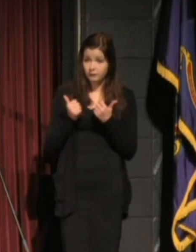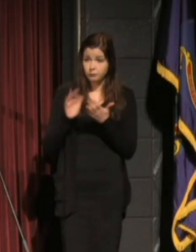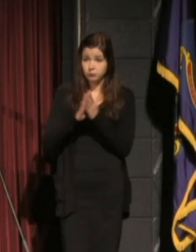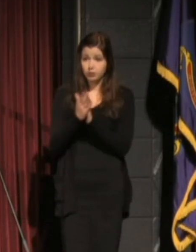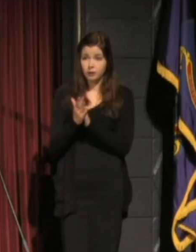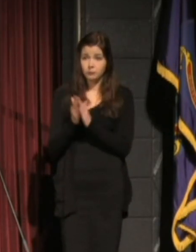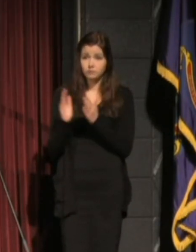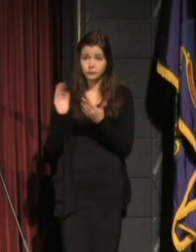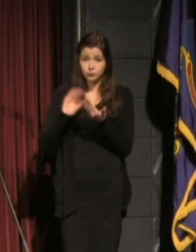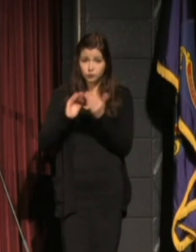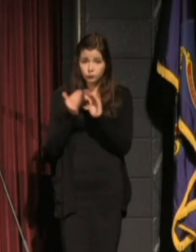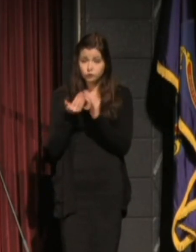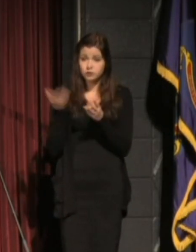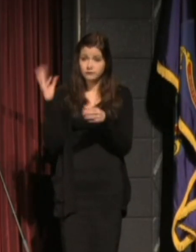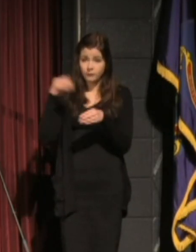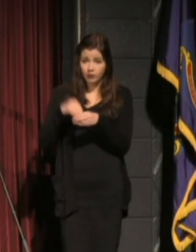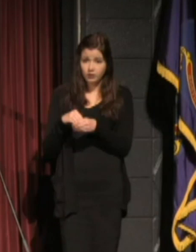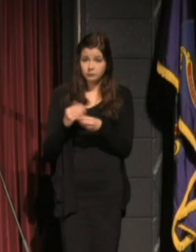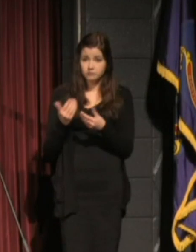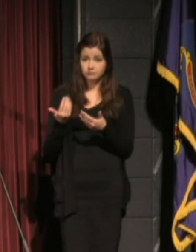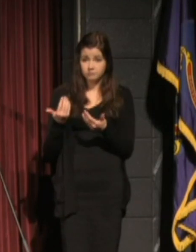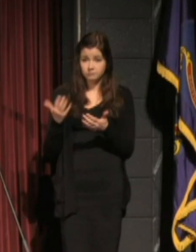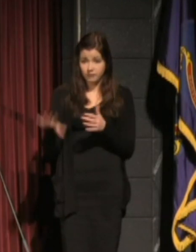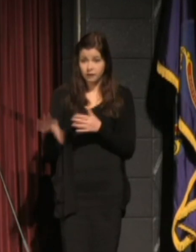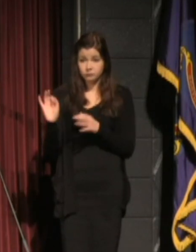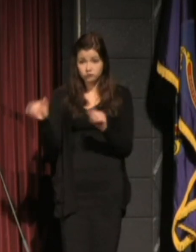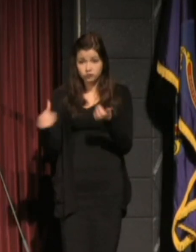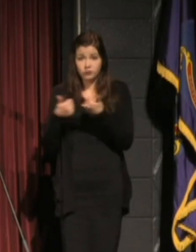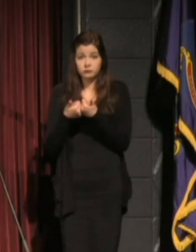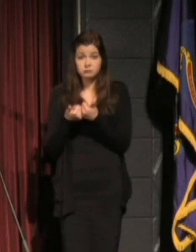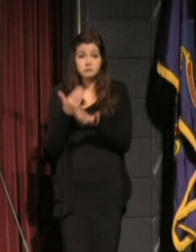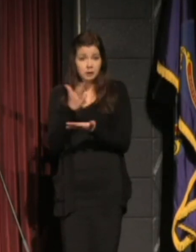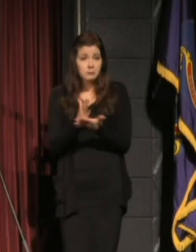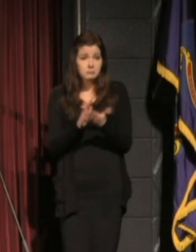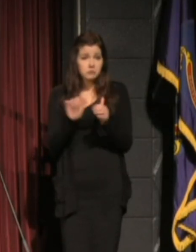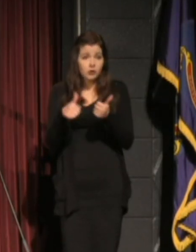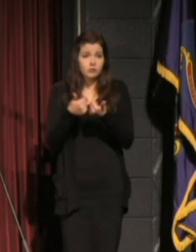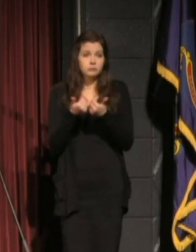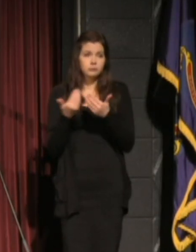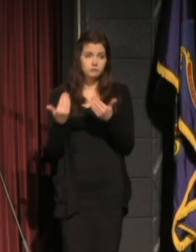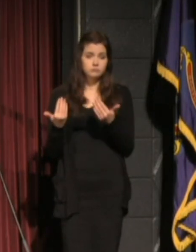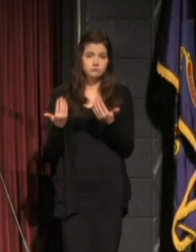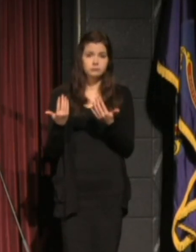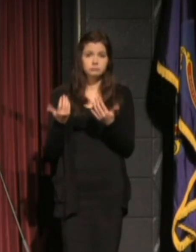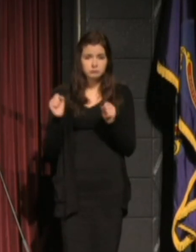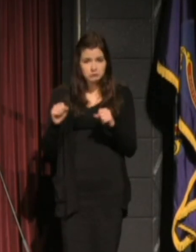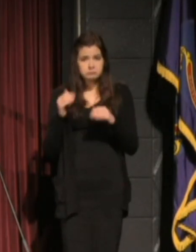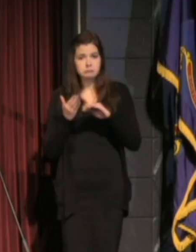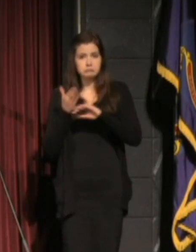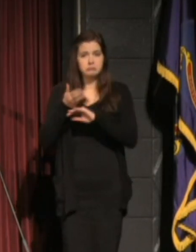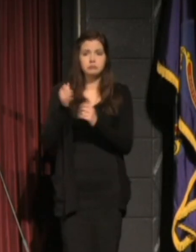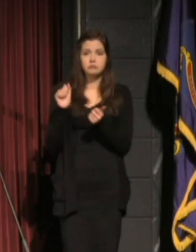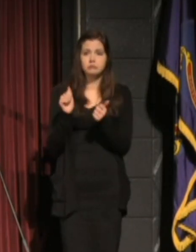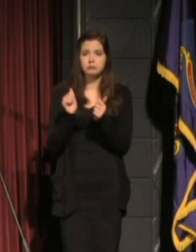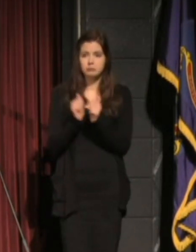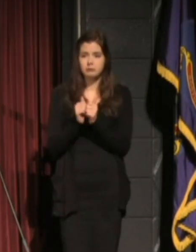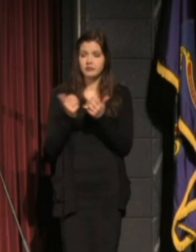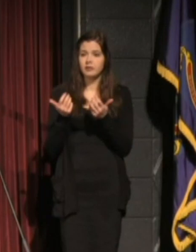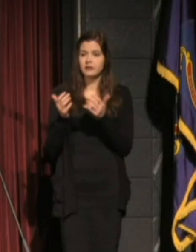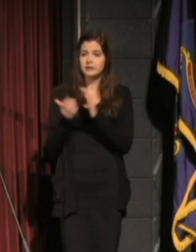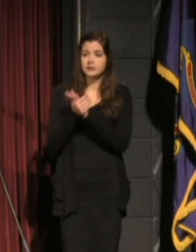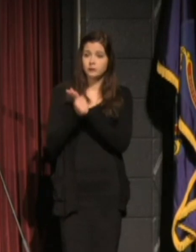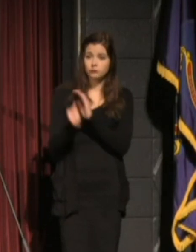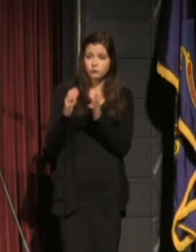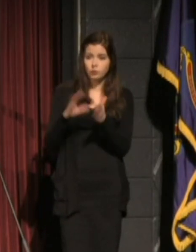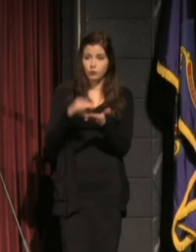own right, you'll find new challenges. Some challenges will be overcome by skills you've learned through your studies here at Lake Region